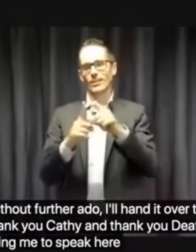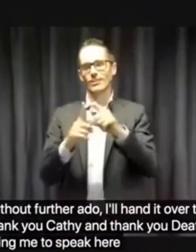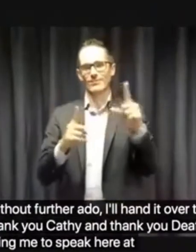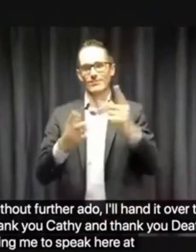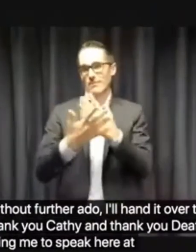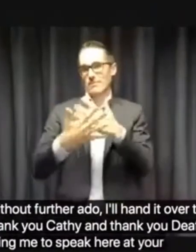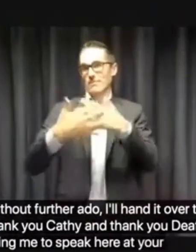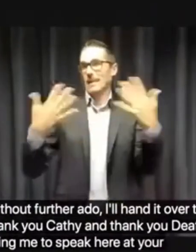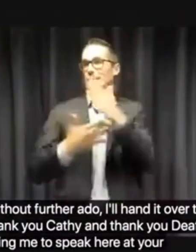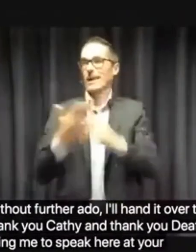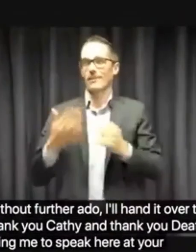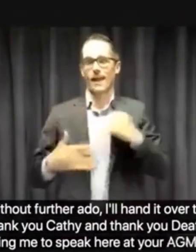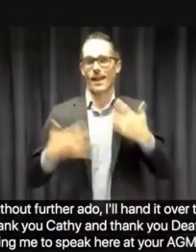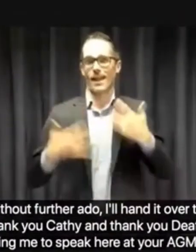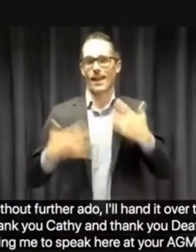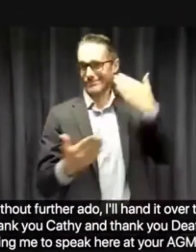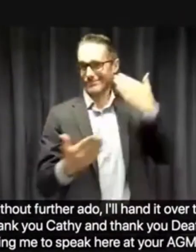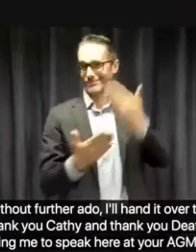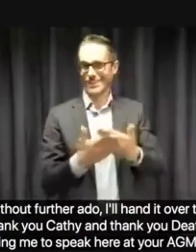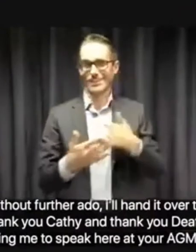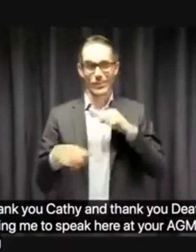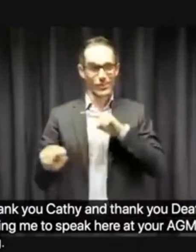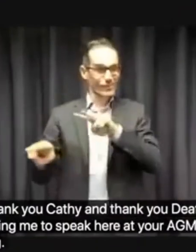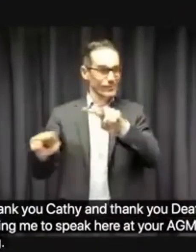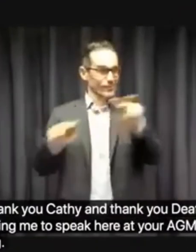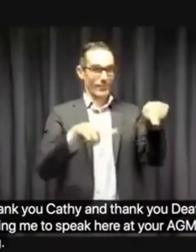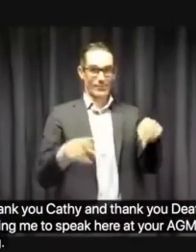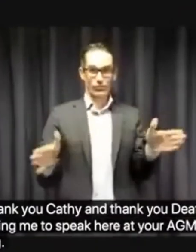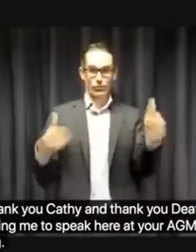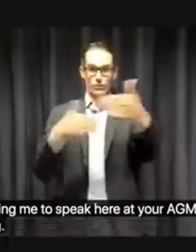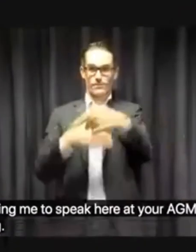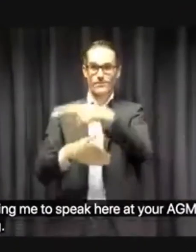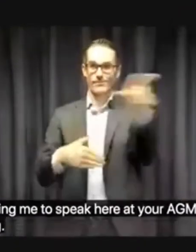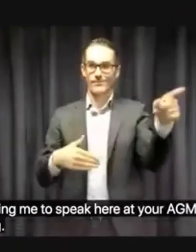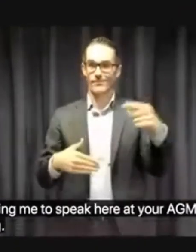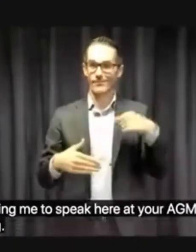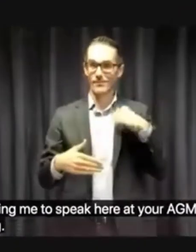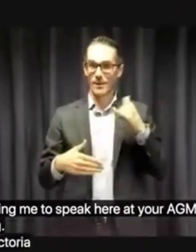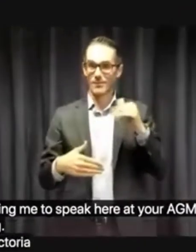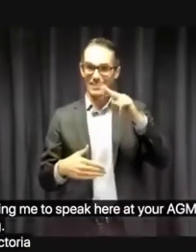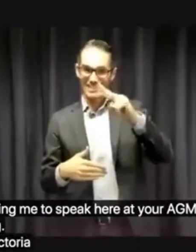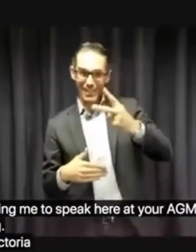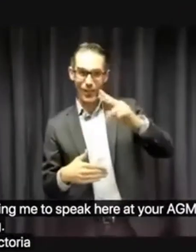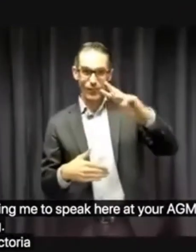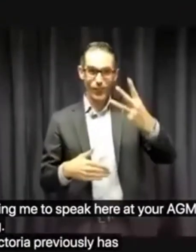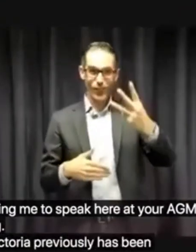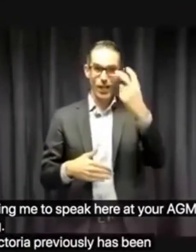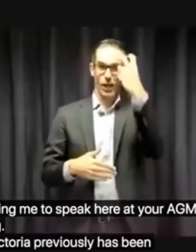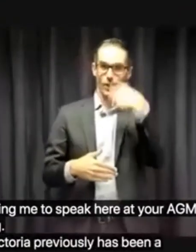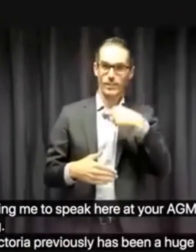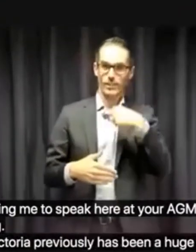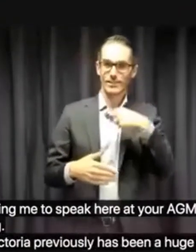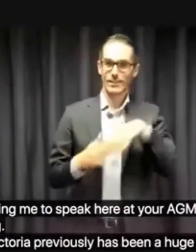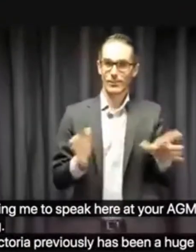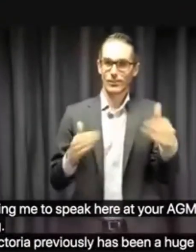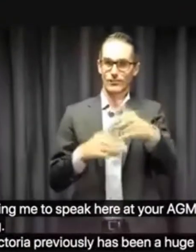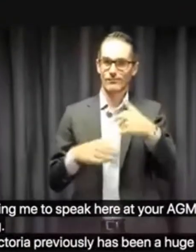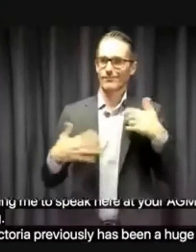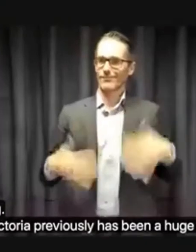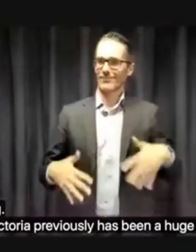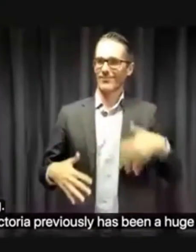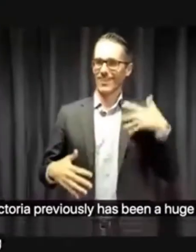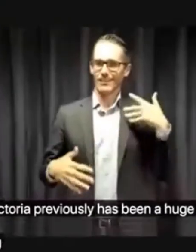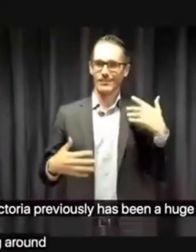evening. Deaf Victoria, previously known as VCOL, has been a huge part of my life, and looking around this room this evening, I'm probably the second or